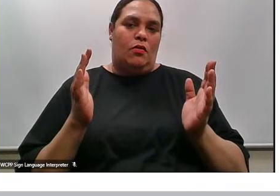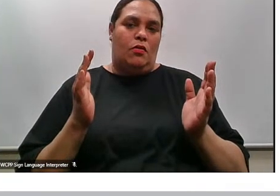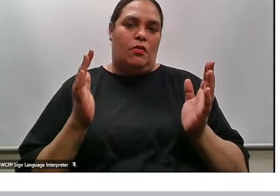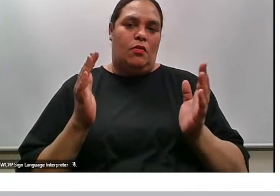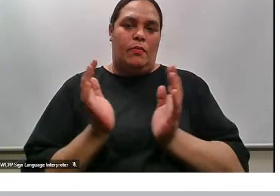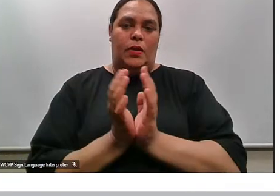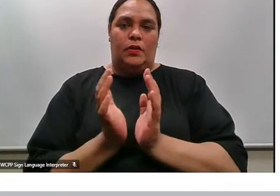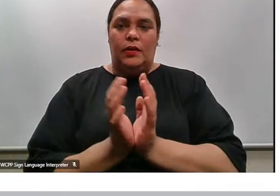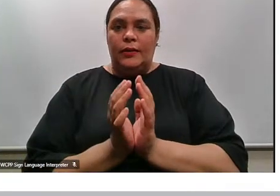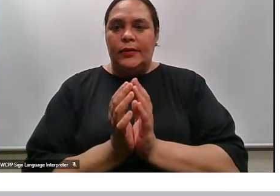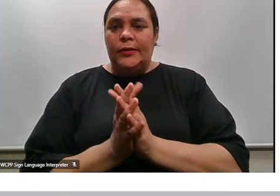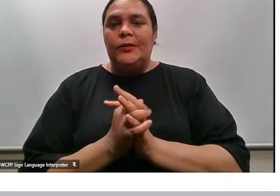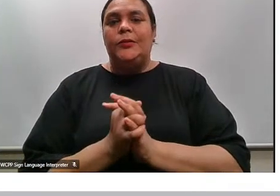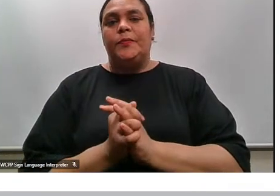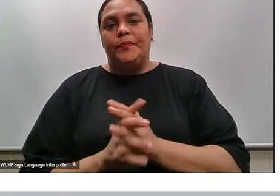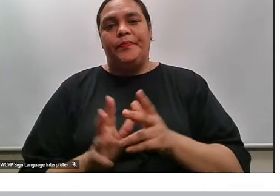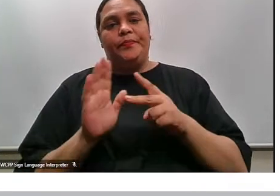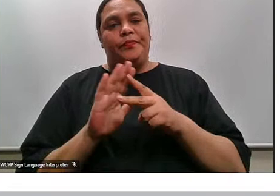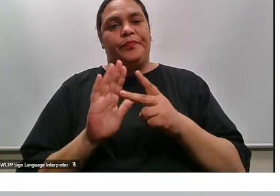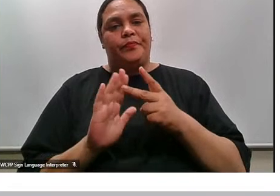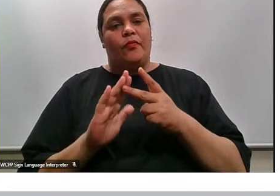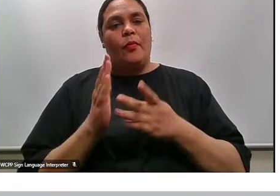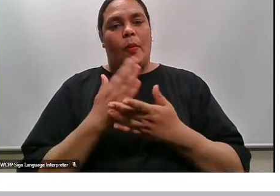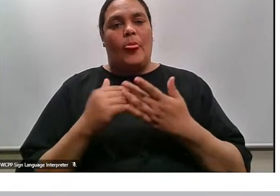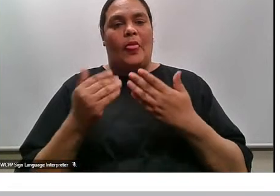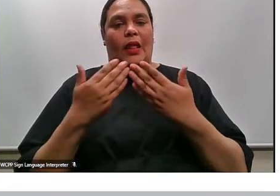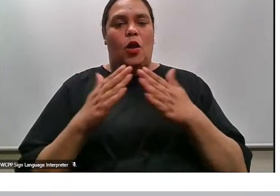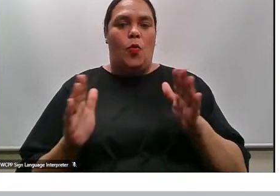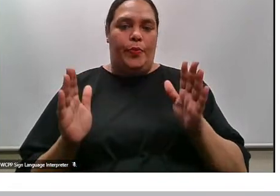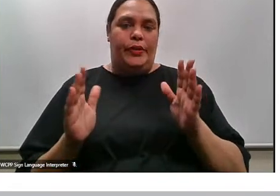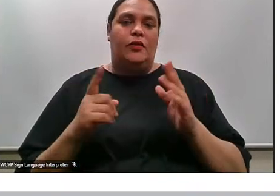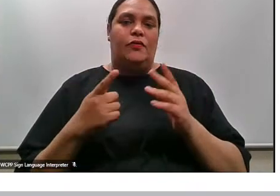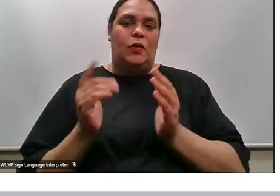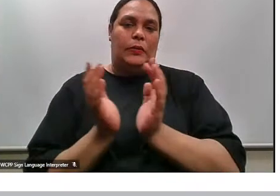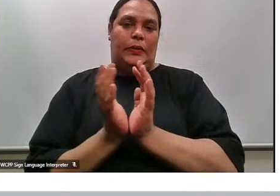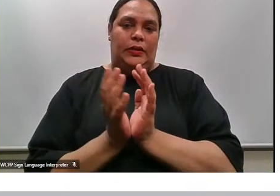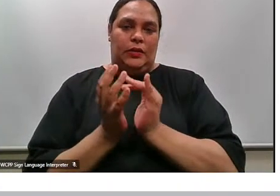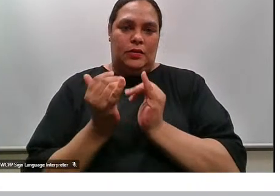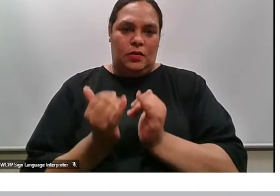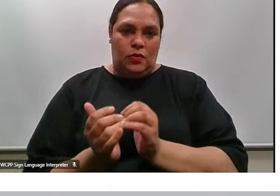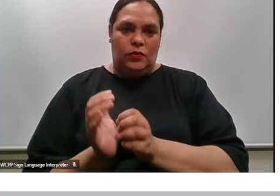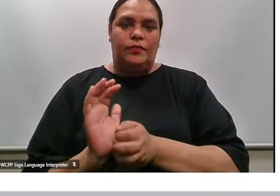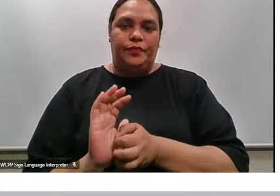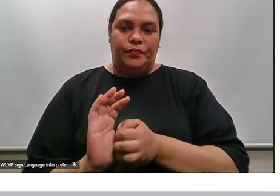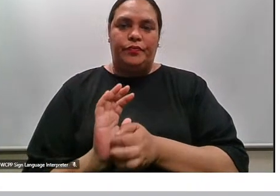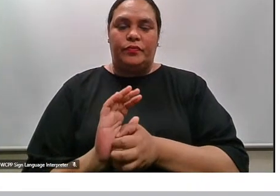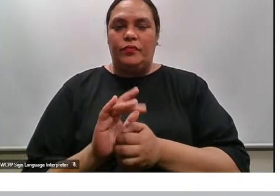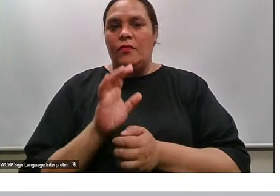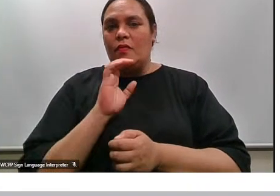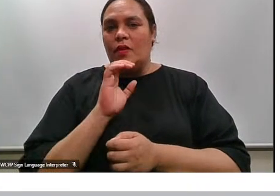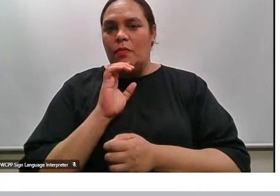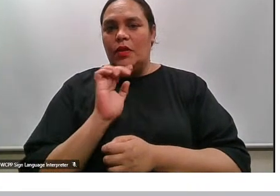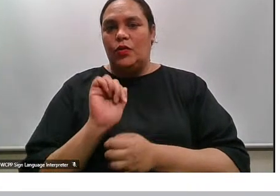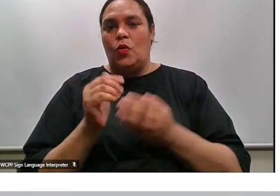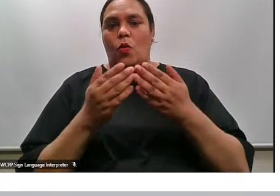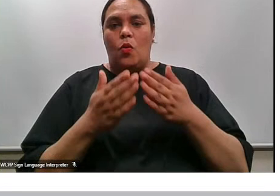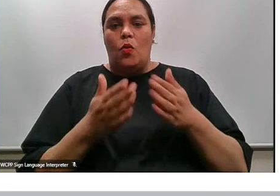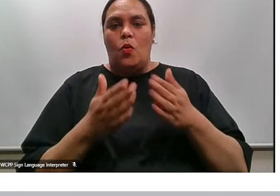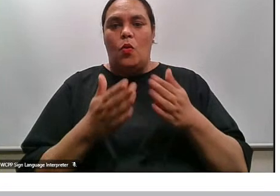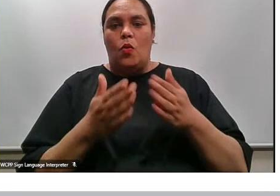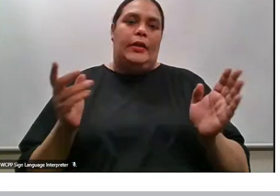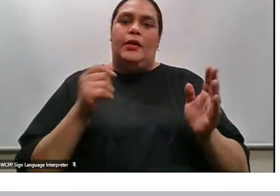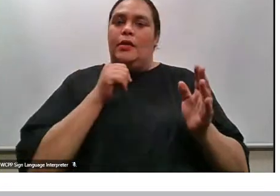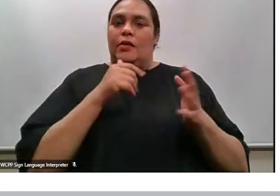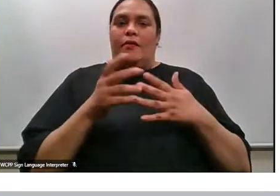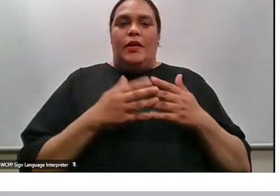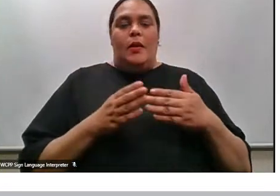meeting. The second part is the open session of the meeting. In other words, it's open even to